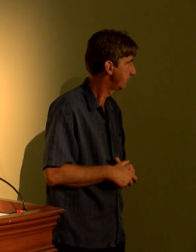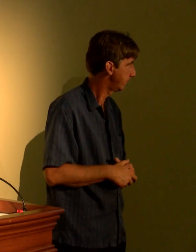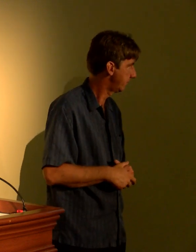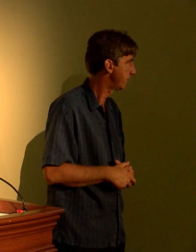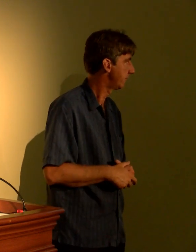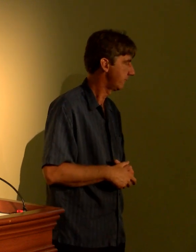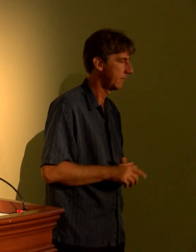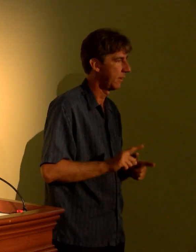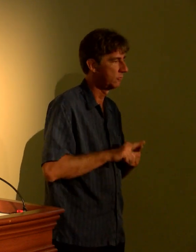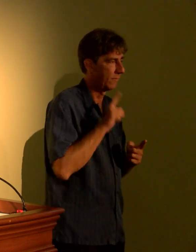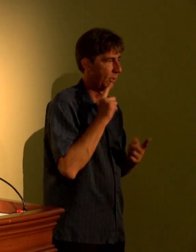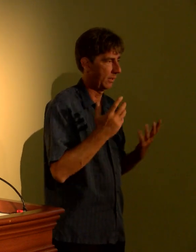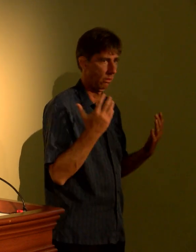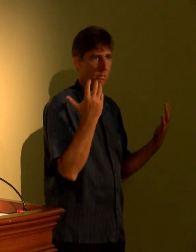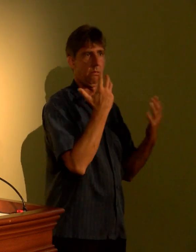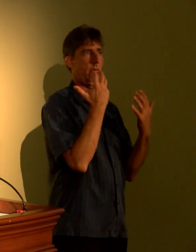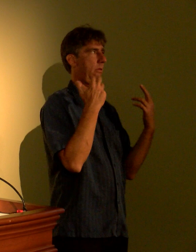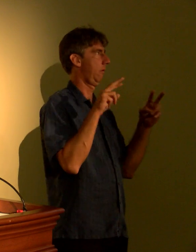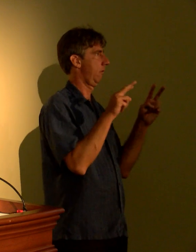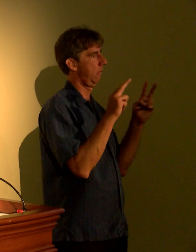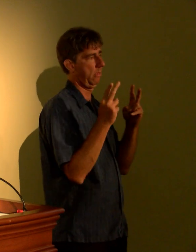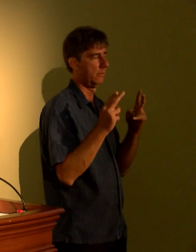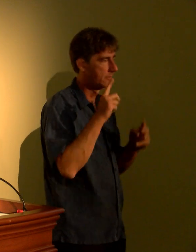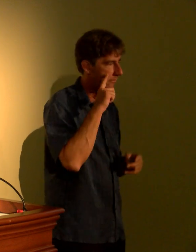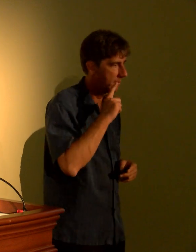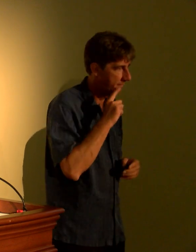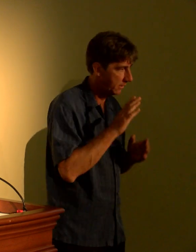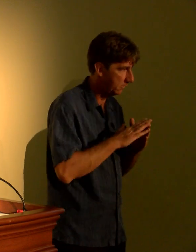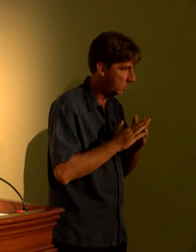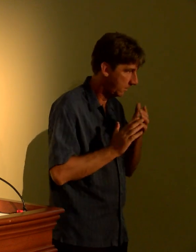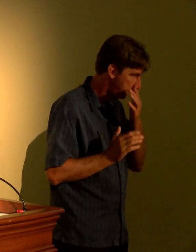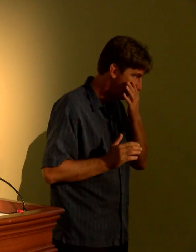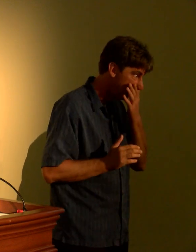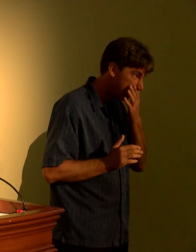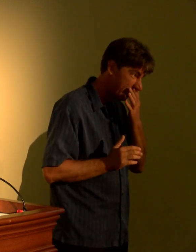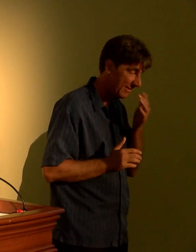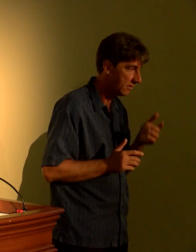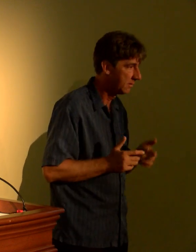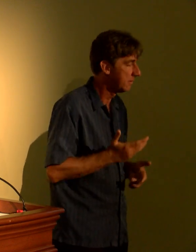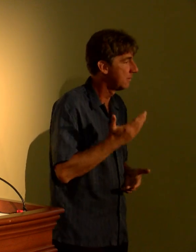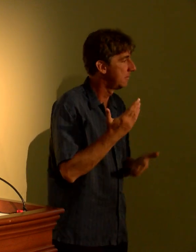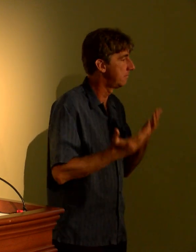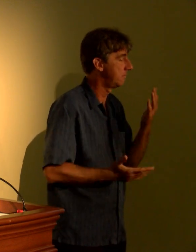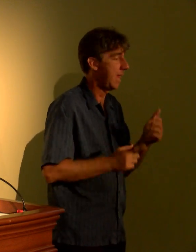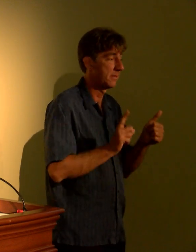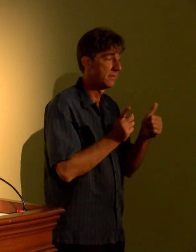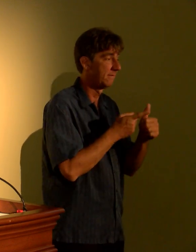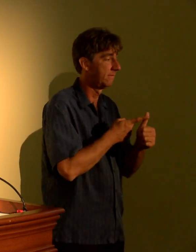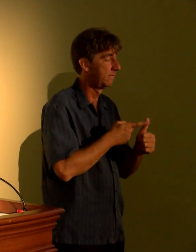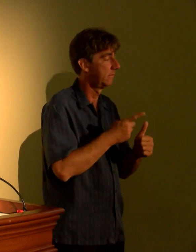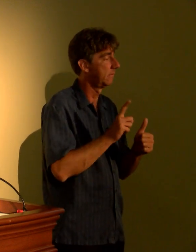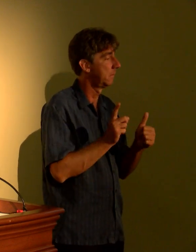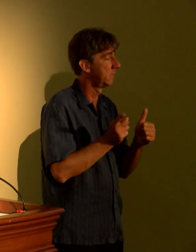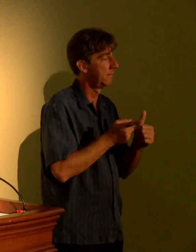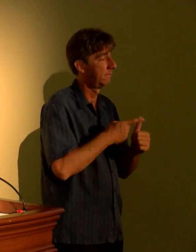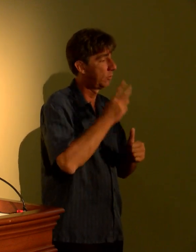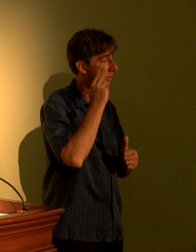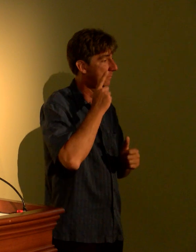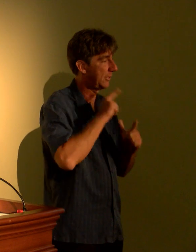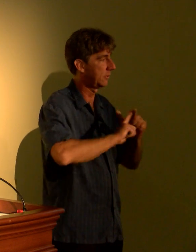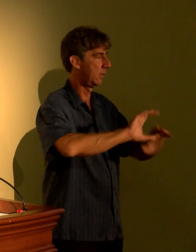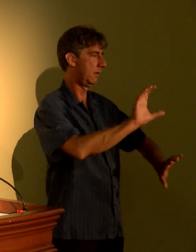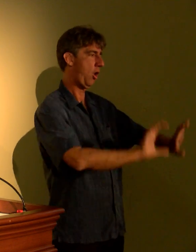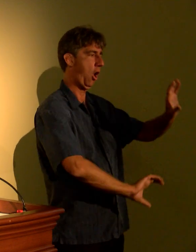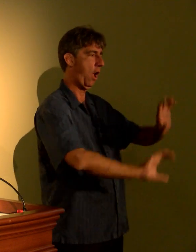spellbinding experience for Brewster. His first experience, perhaps, with fluent conversation and with social and intellectual